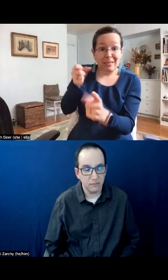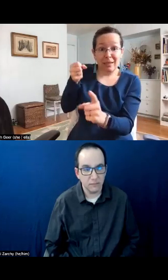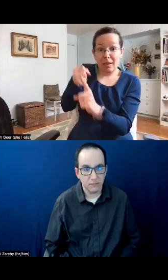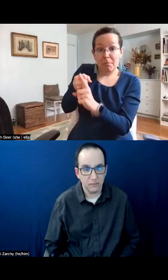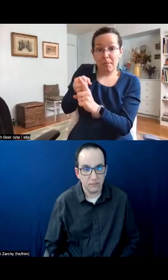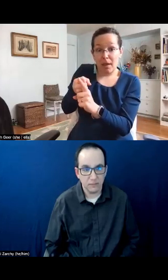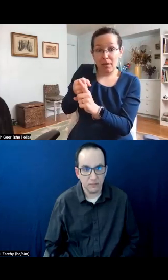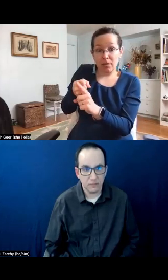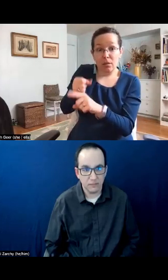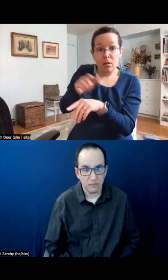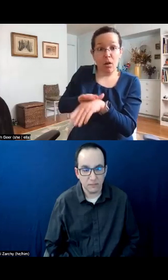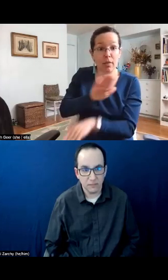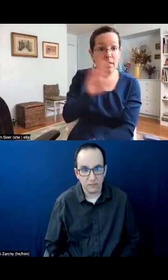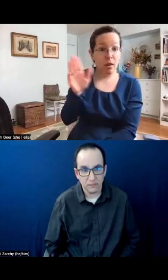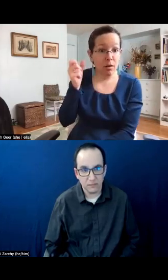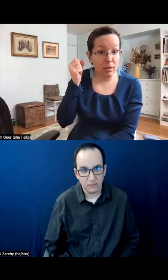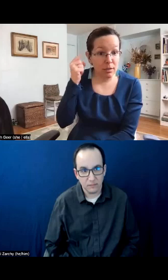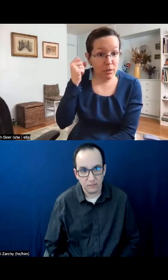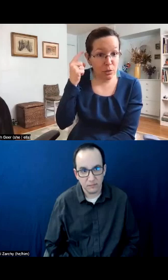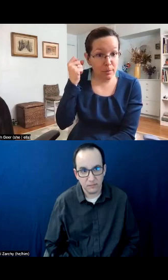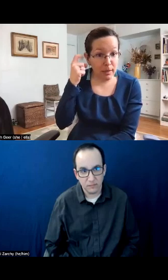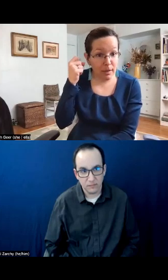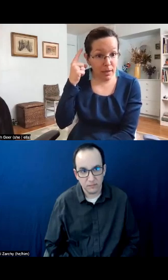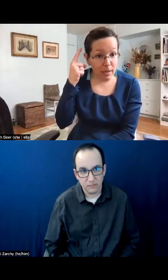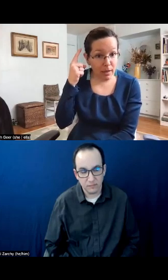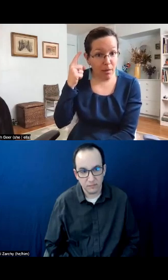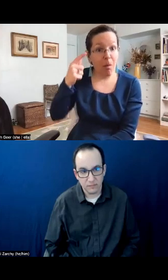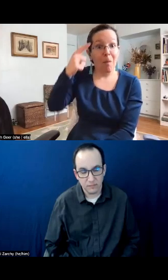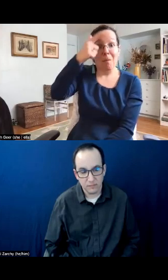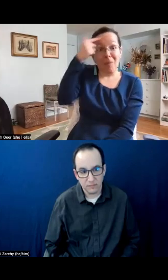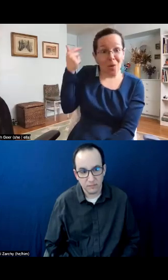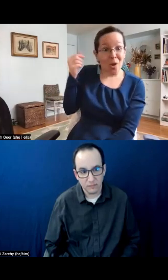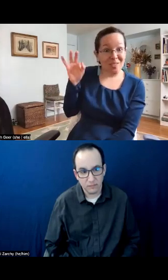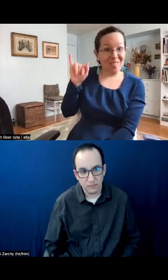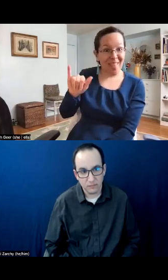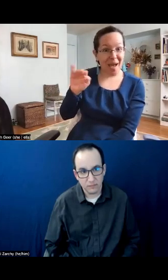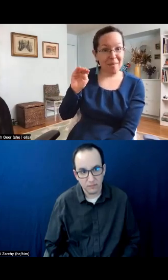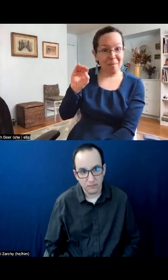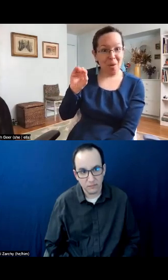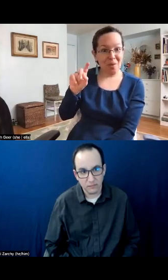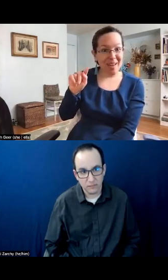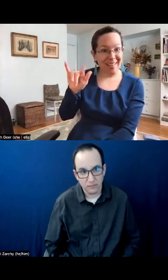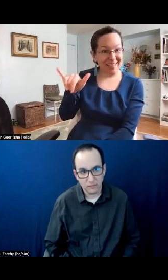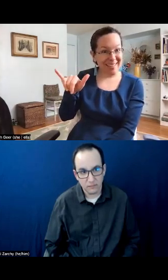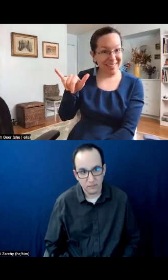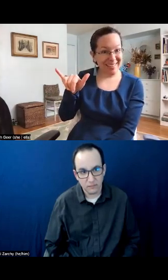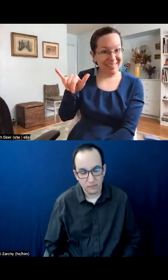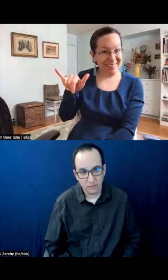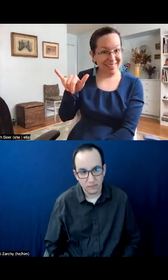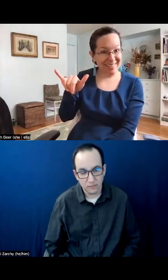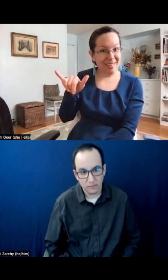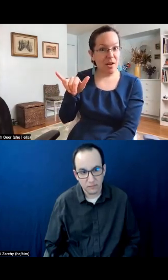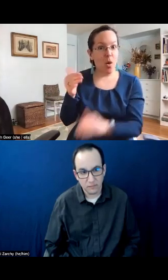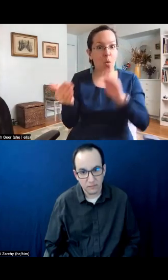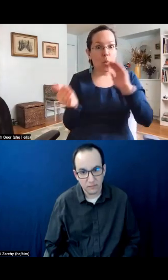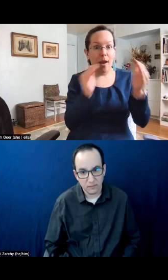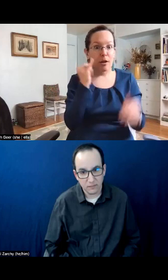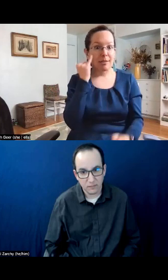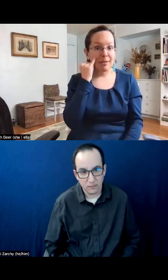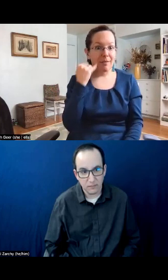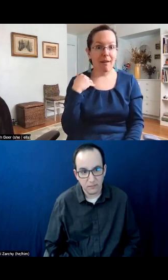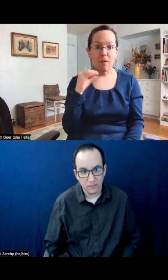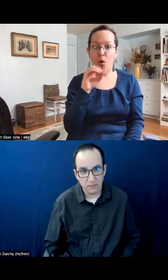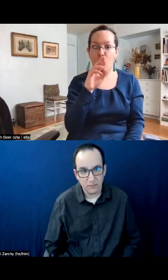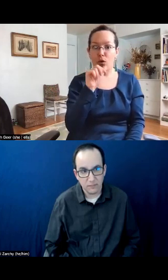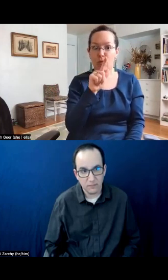correct, but their hand shape is off, it's going to have less of an impact on the intelligibility of their peers and communication partners because of